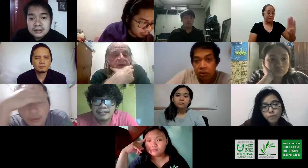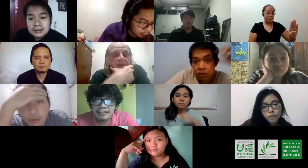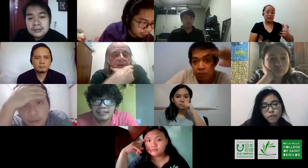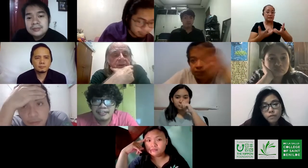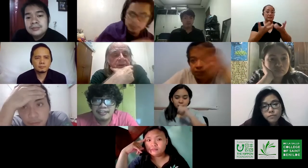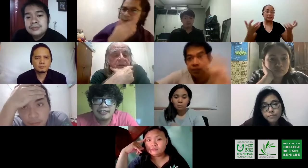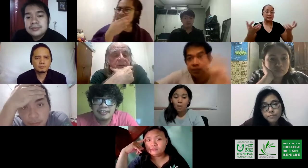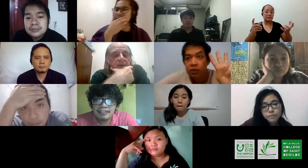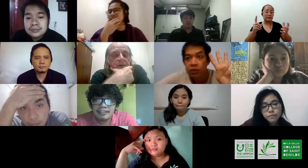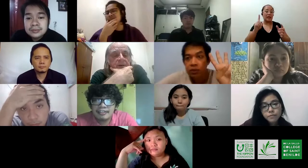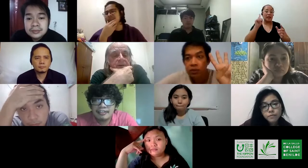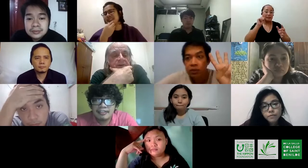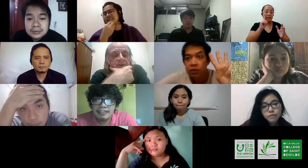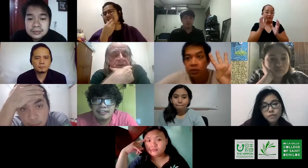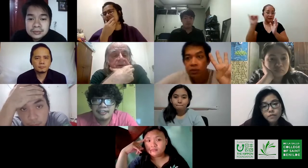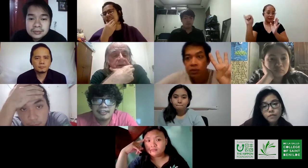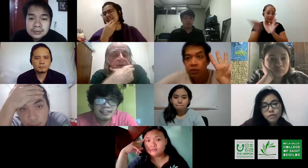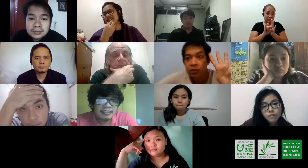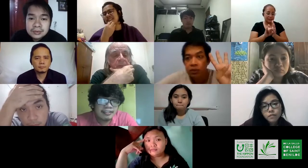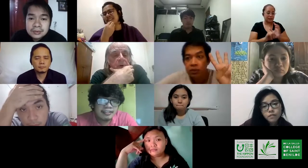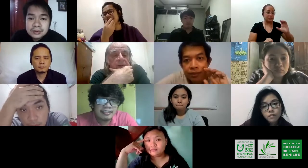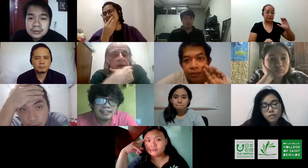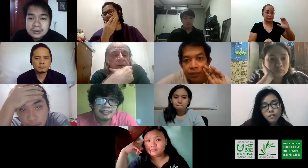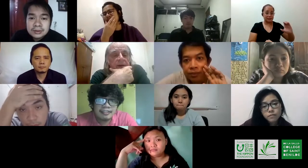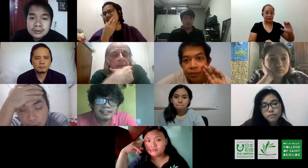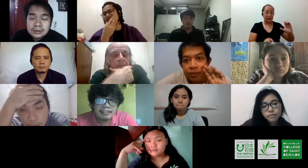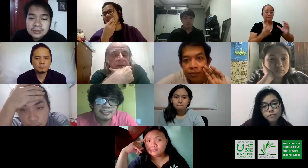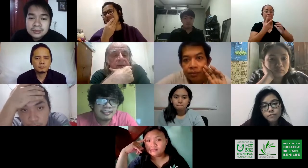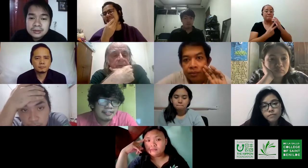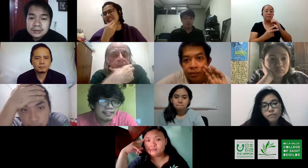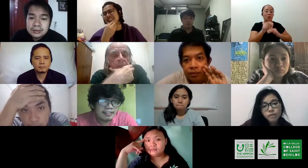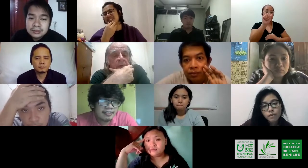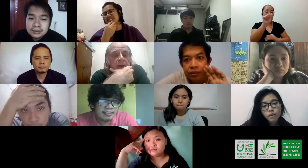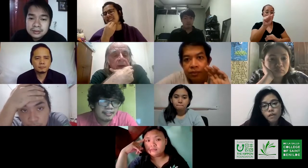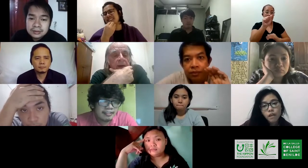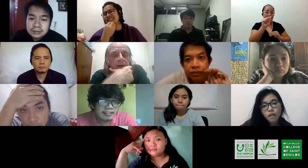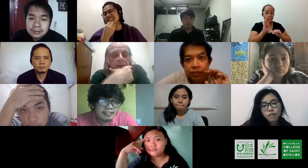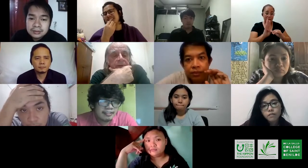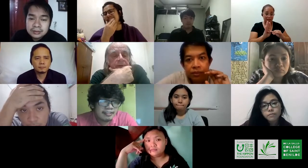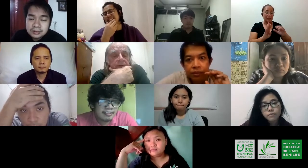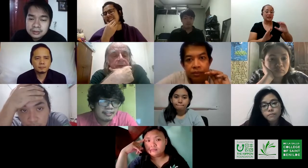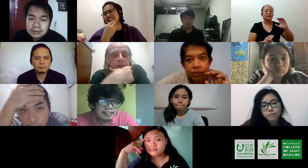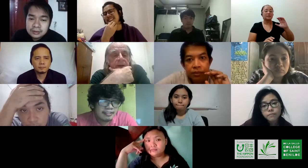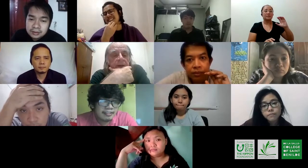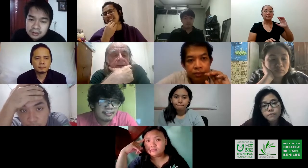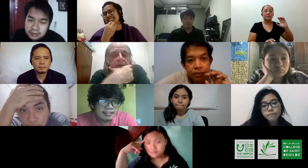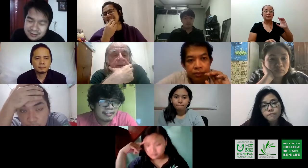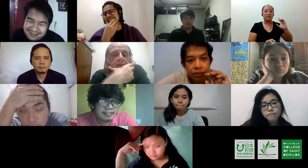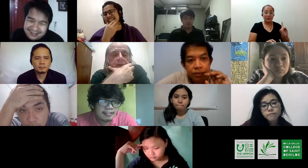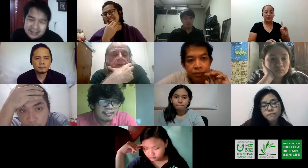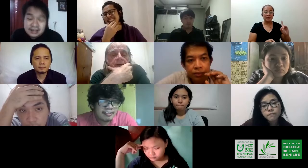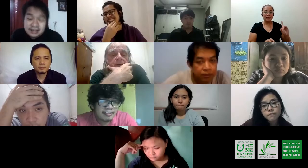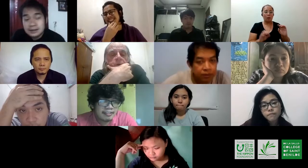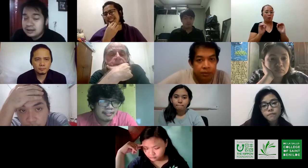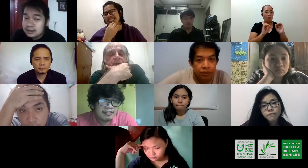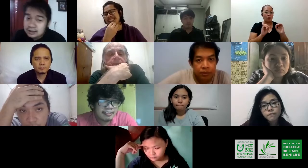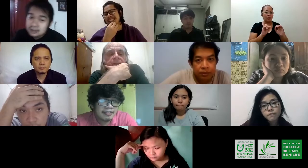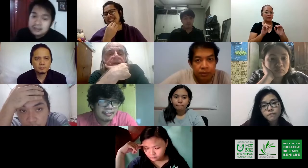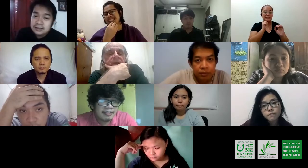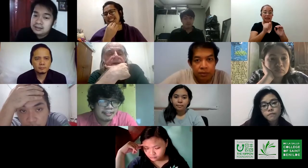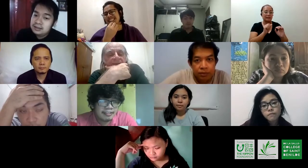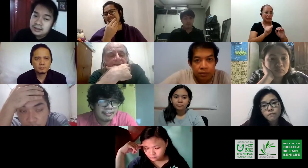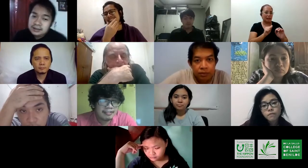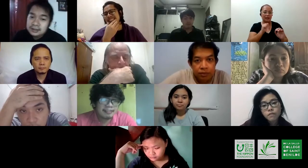deaf identity, C, both A and B, and D, neither A nor